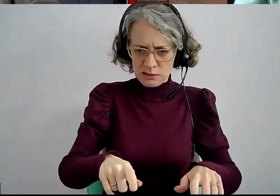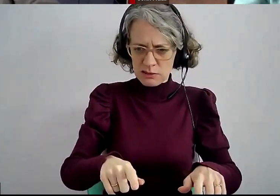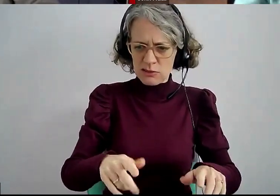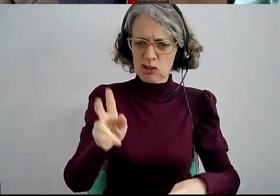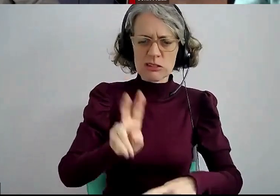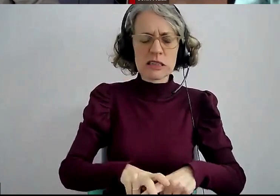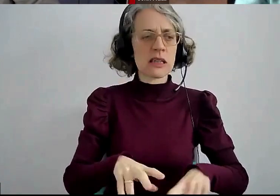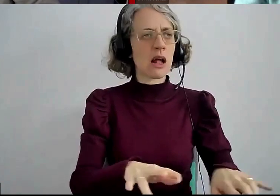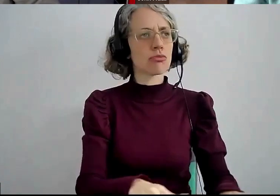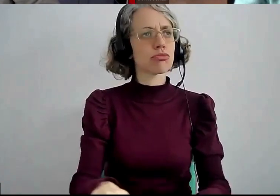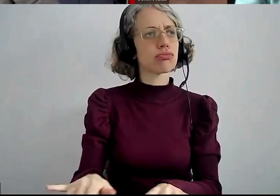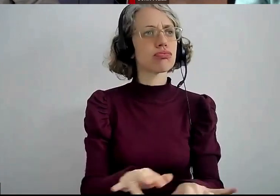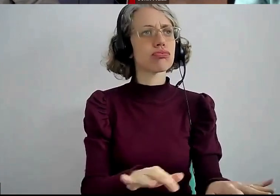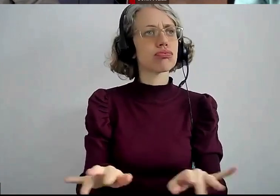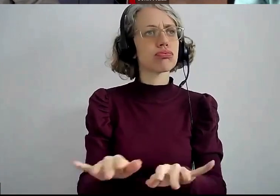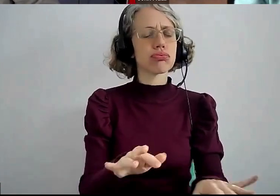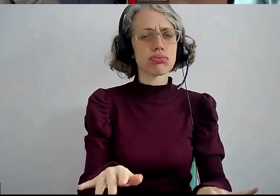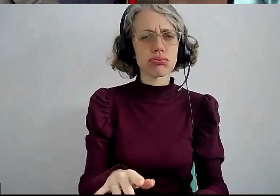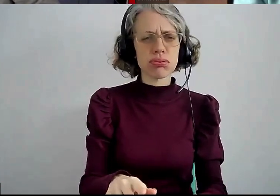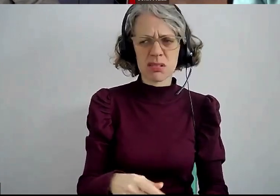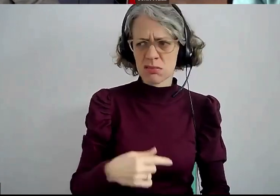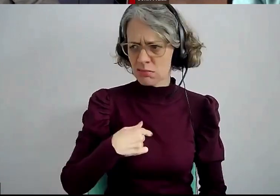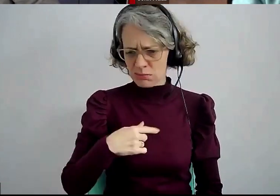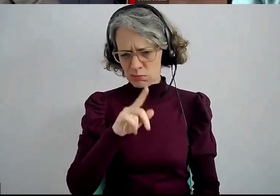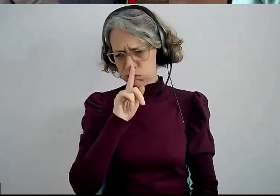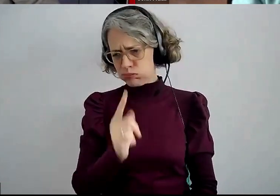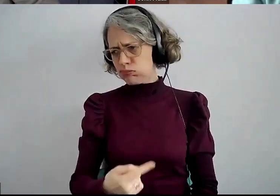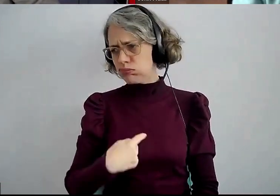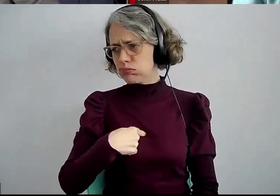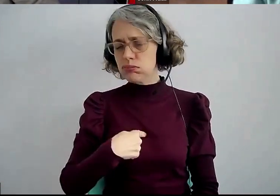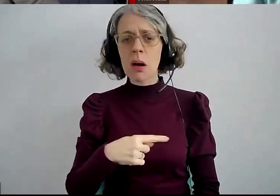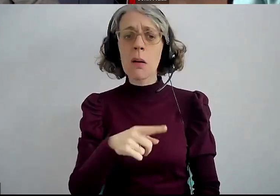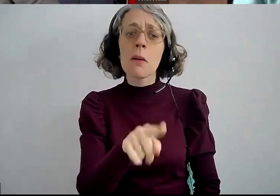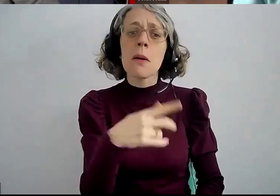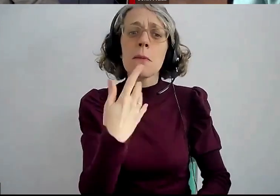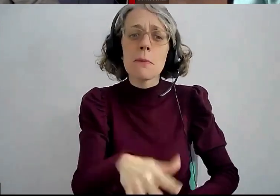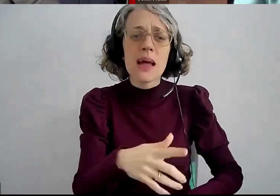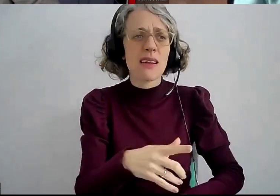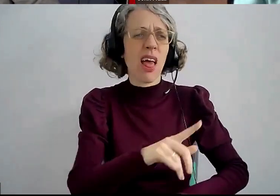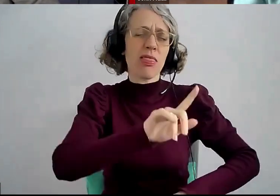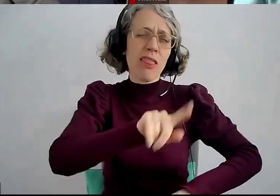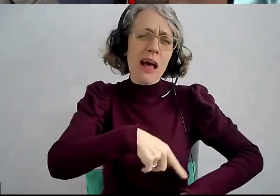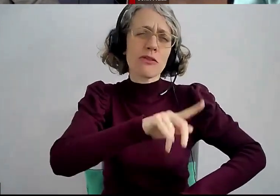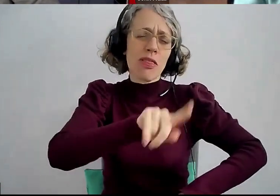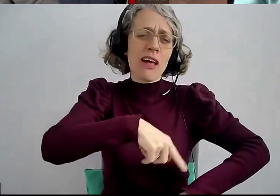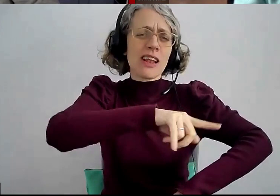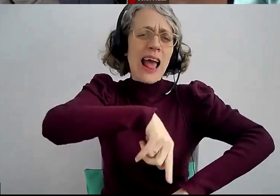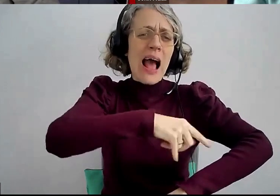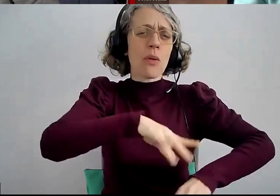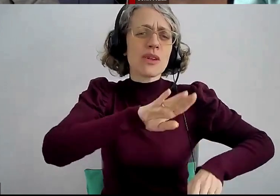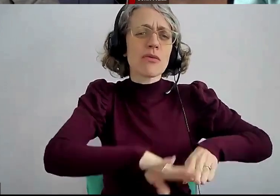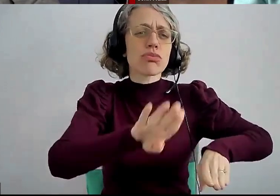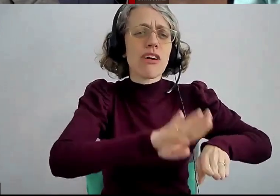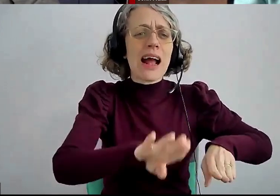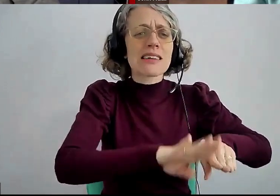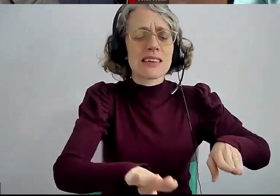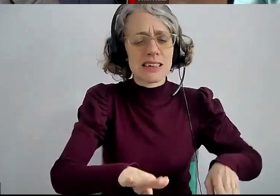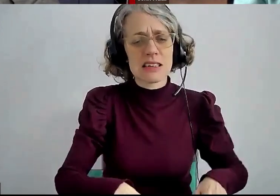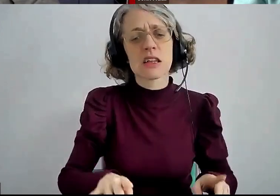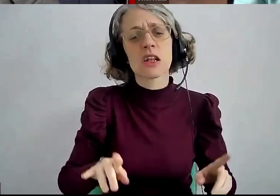that. But they've had 10,000 hours of practice. So we need